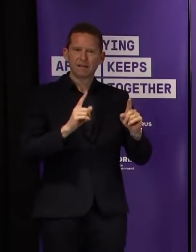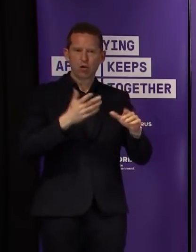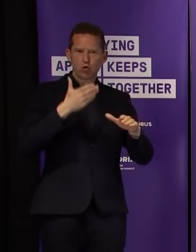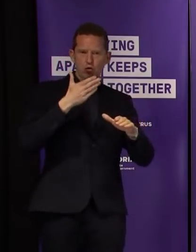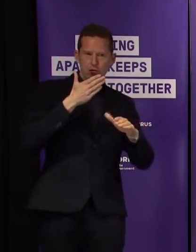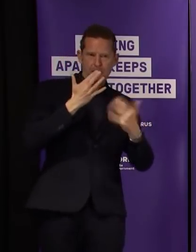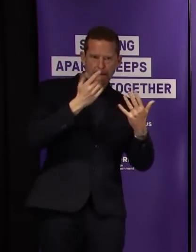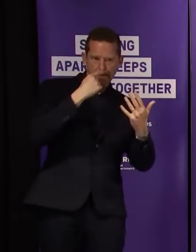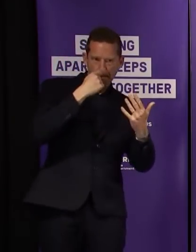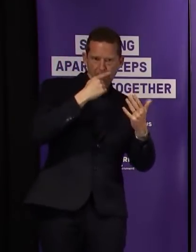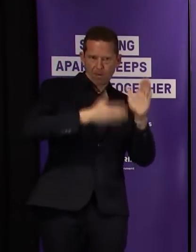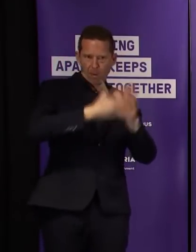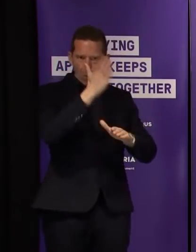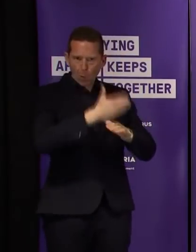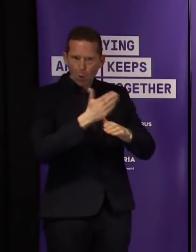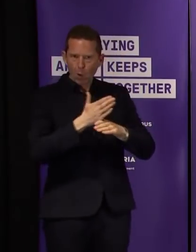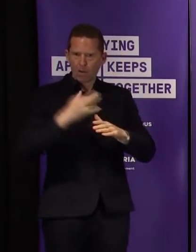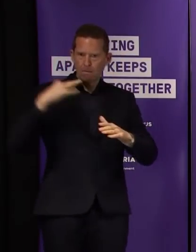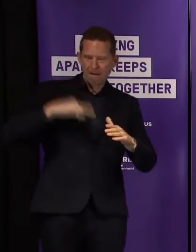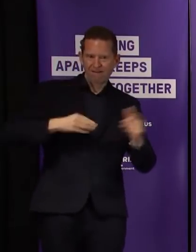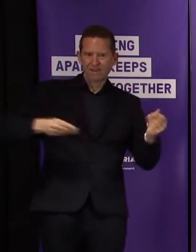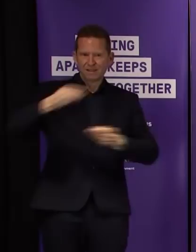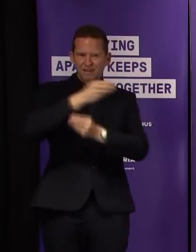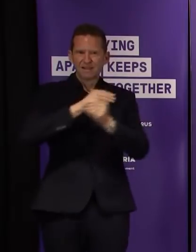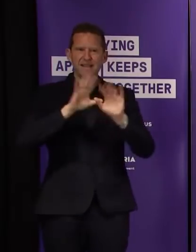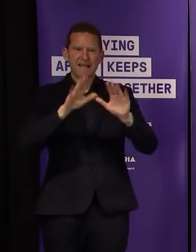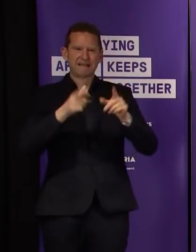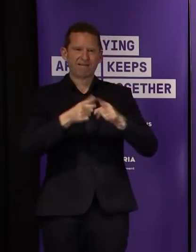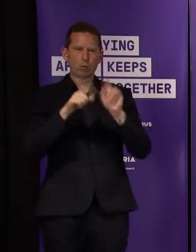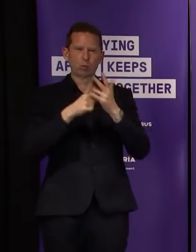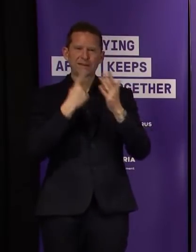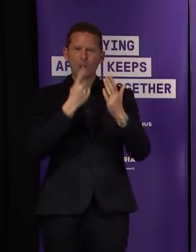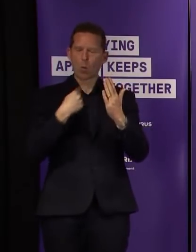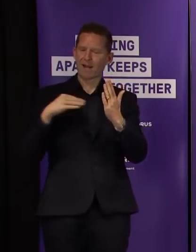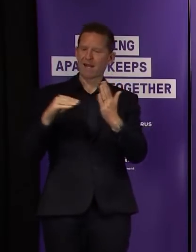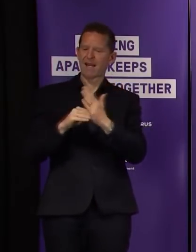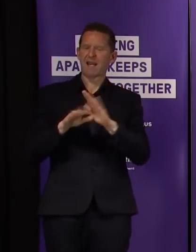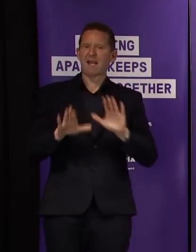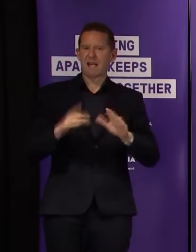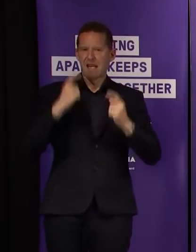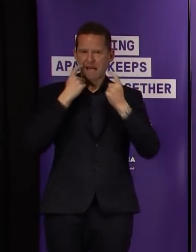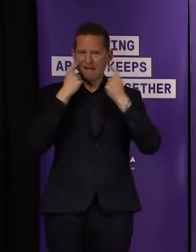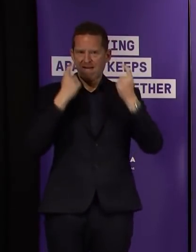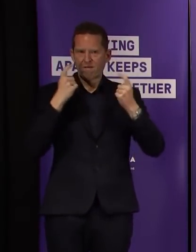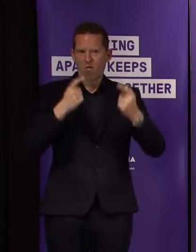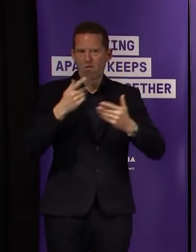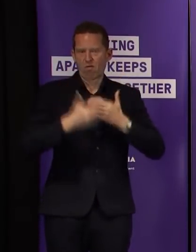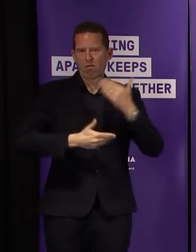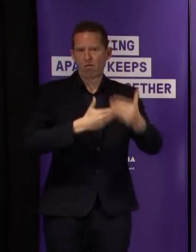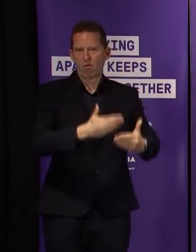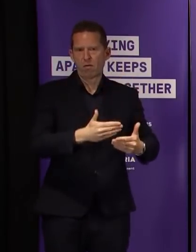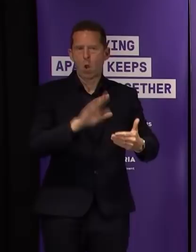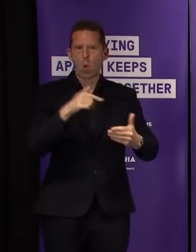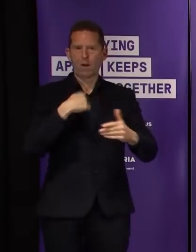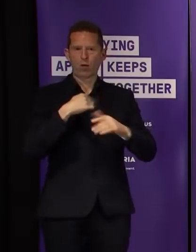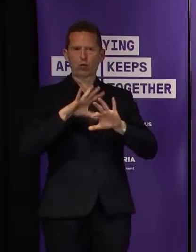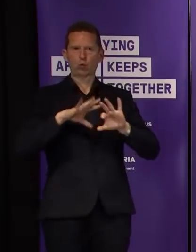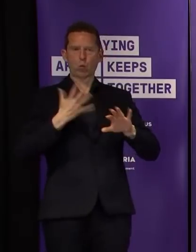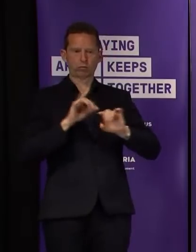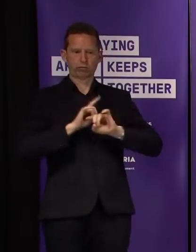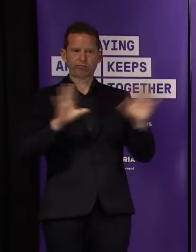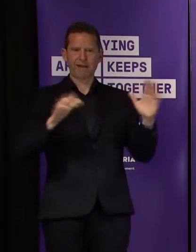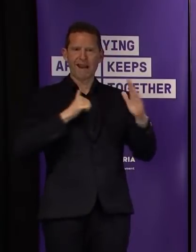be yes or no. So the key point there is just to work through that in a steady way, never compromising the strategy never doing anything other